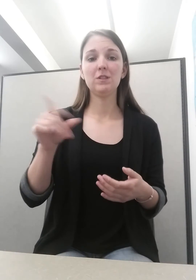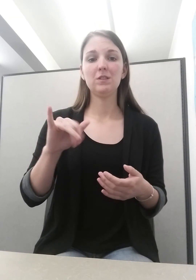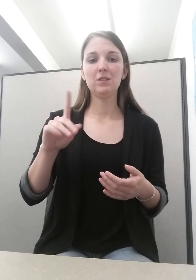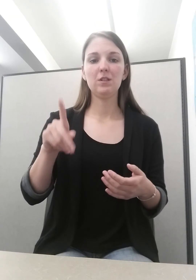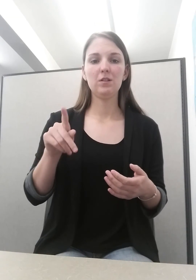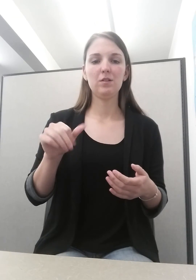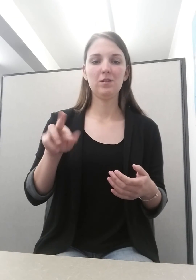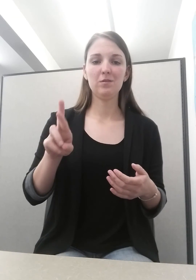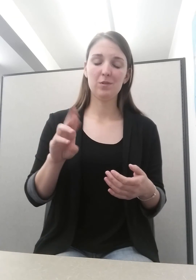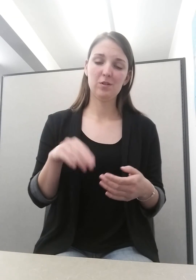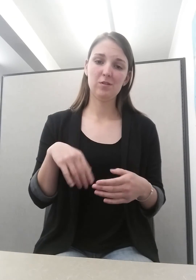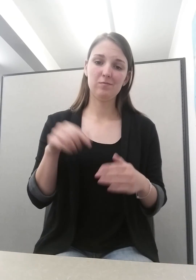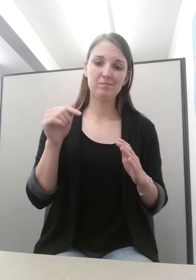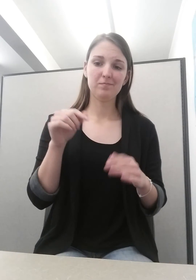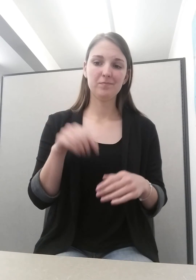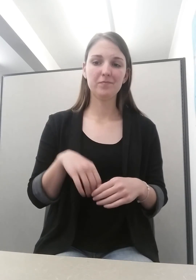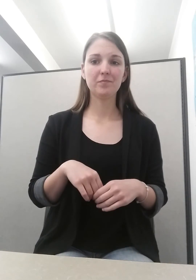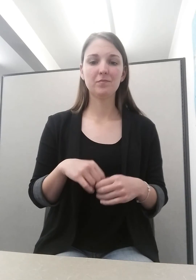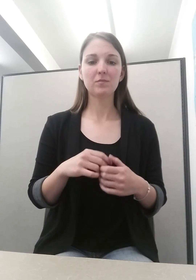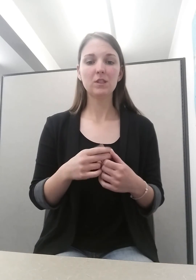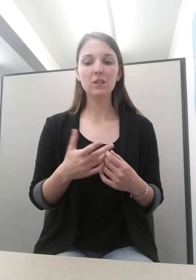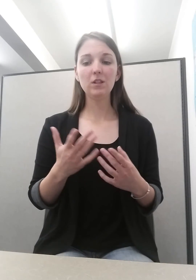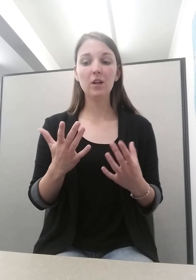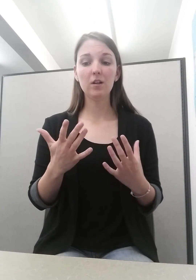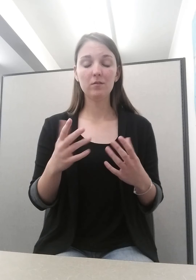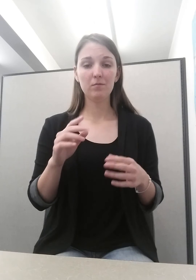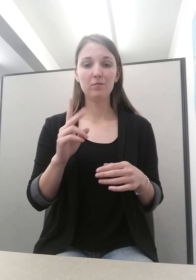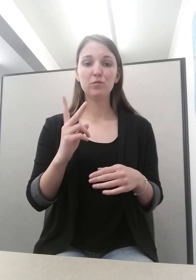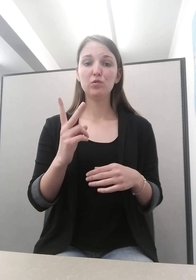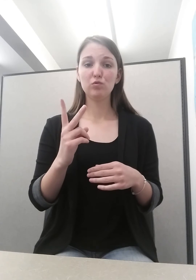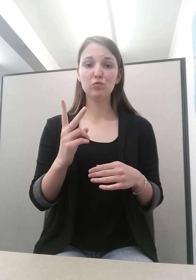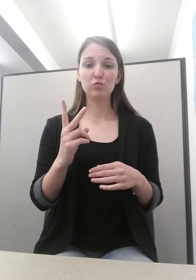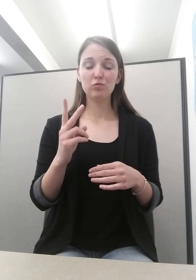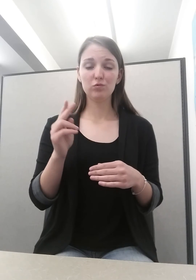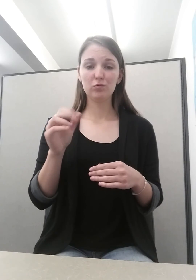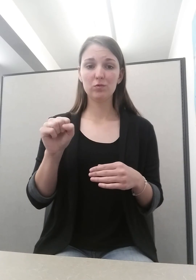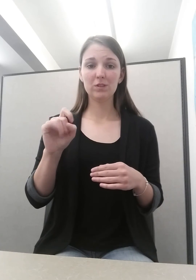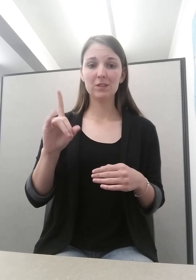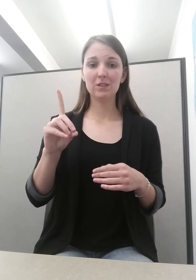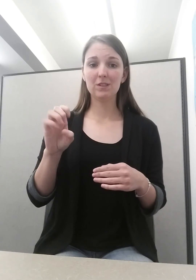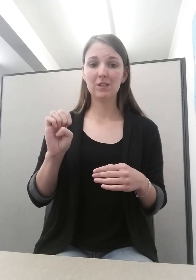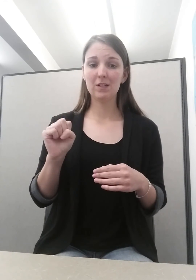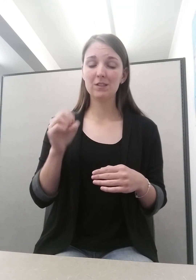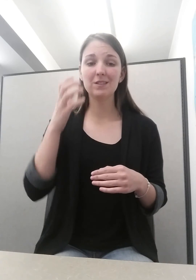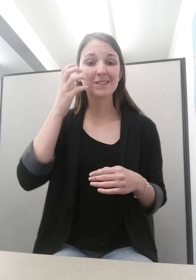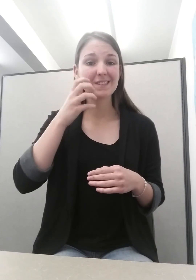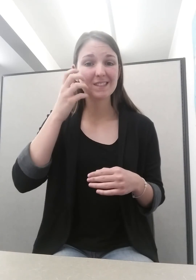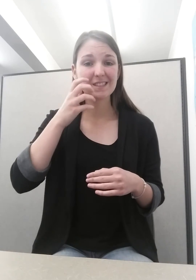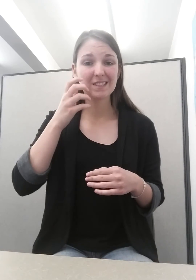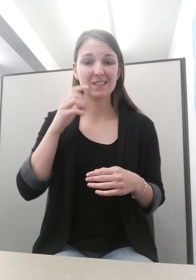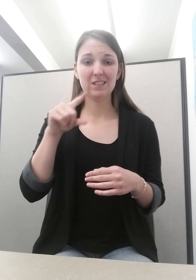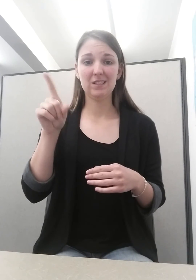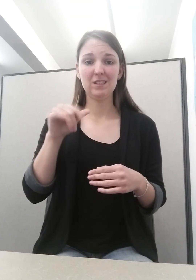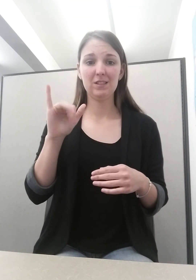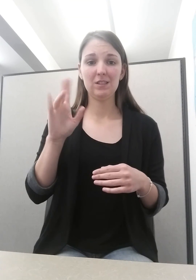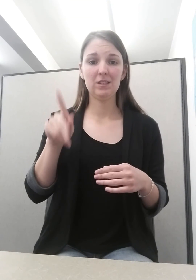was too thick to sew it with the zipper up. So now that you've got the zipper pulled down, you can get